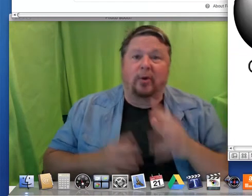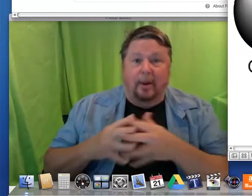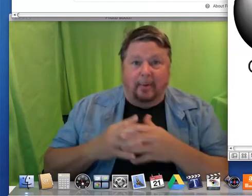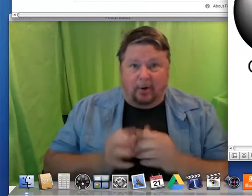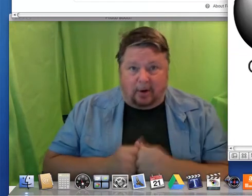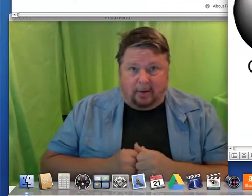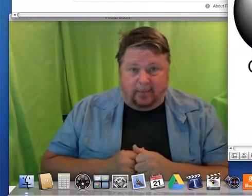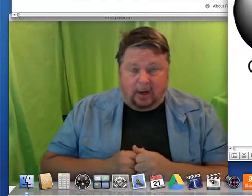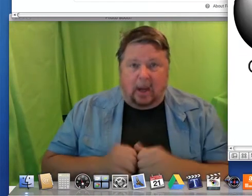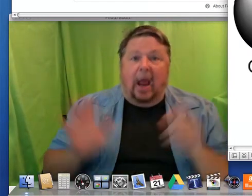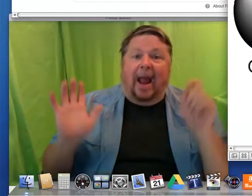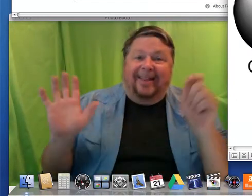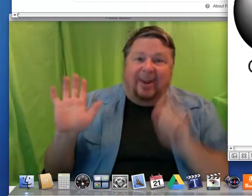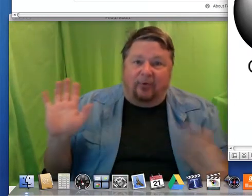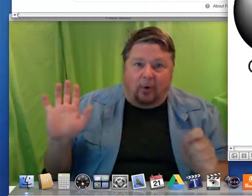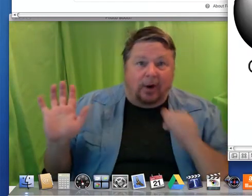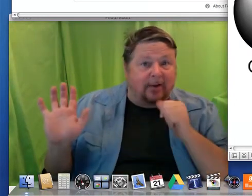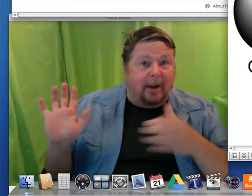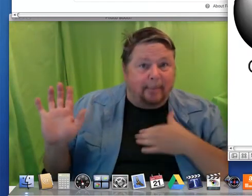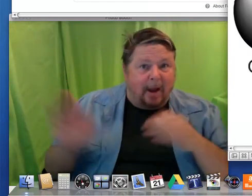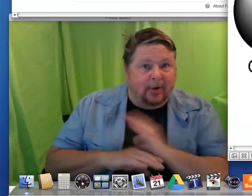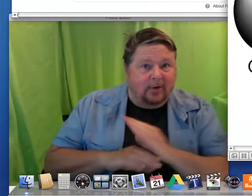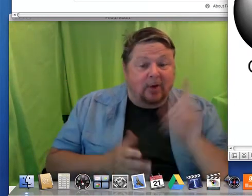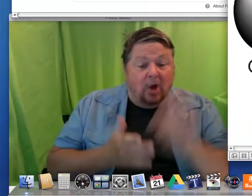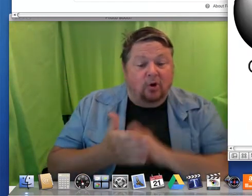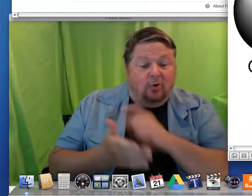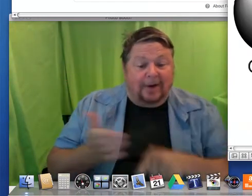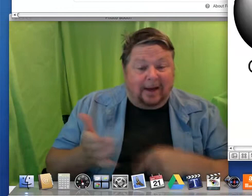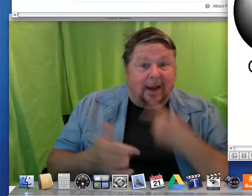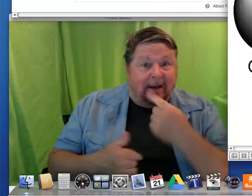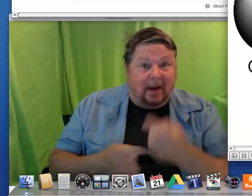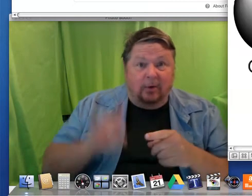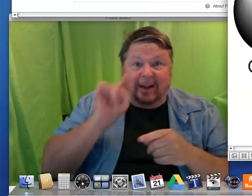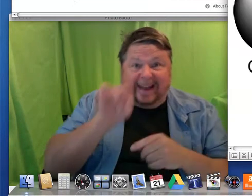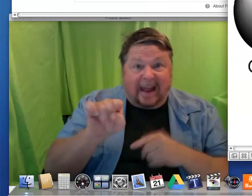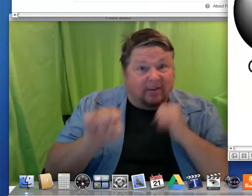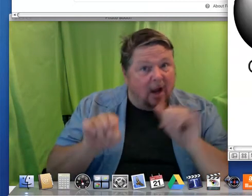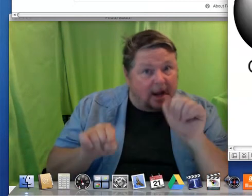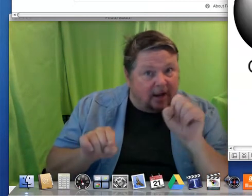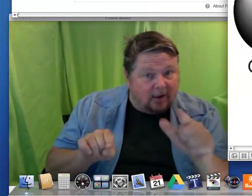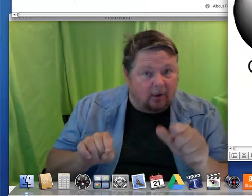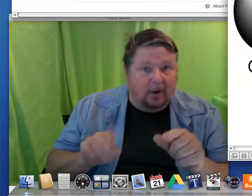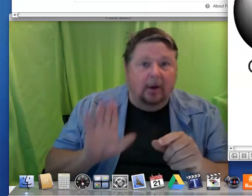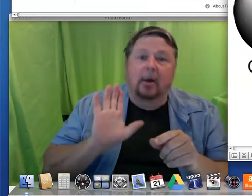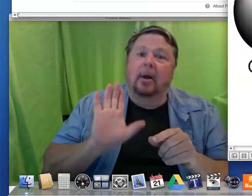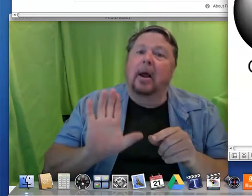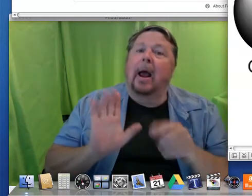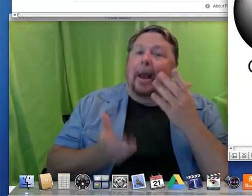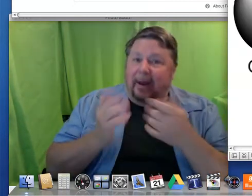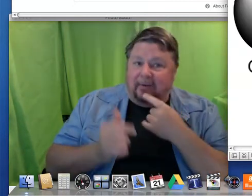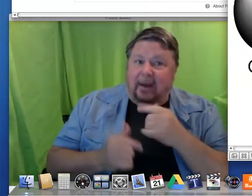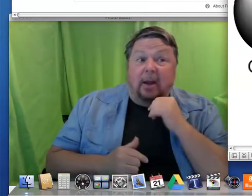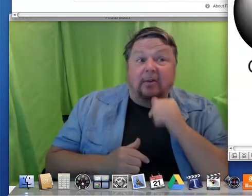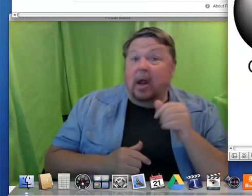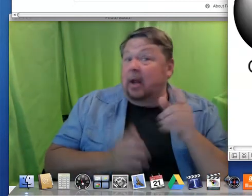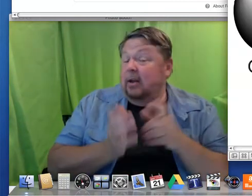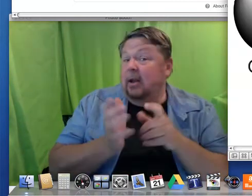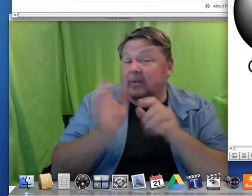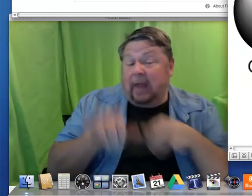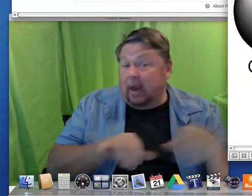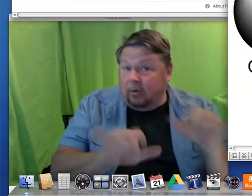North America. And therefore, it is not my business to critique and tell you that that's not ASL. I might say it's